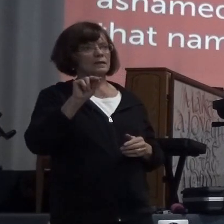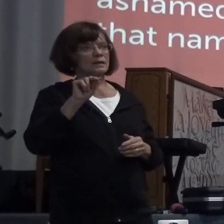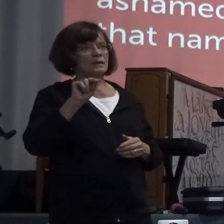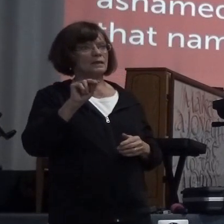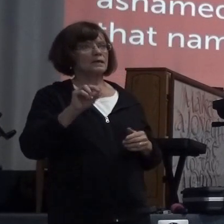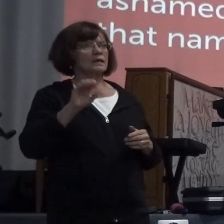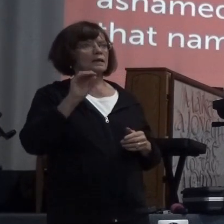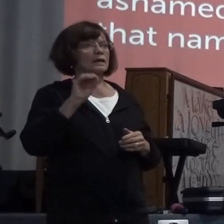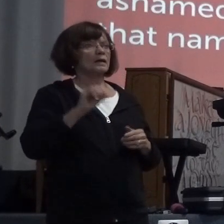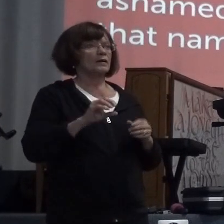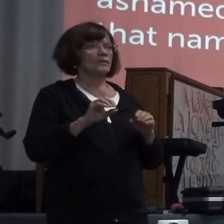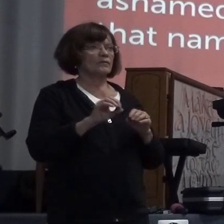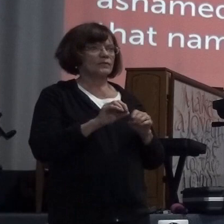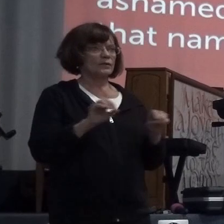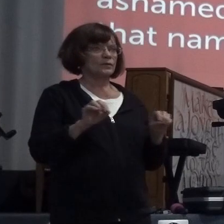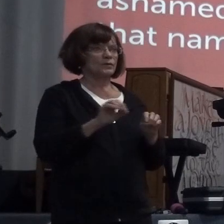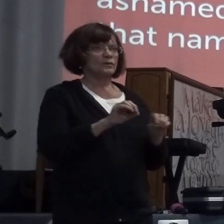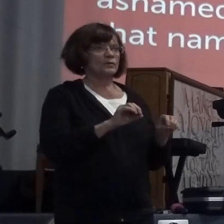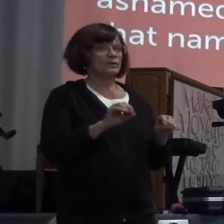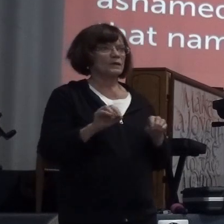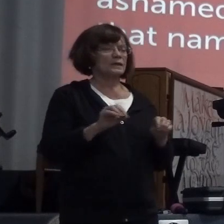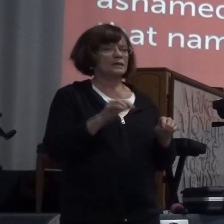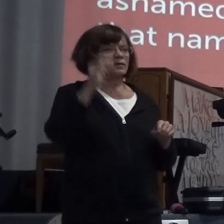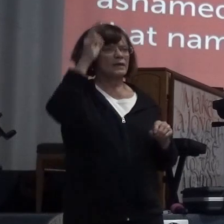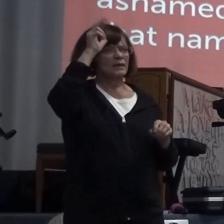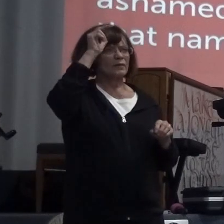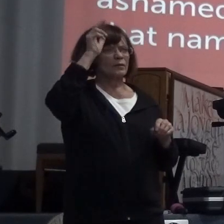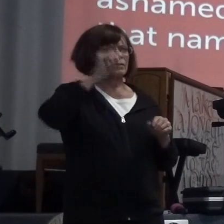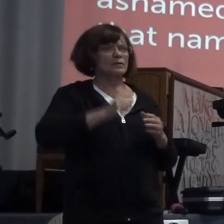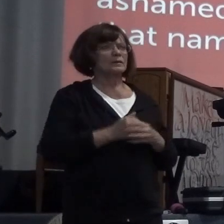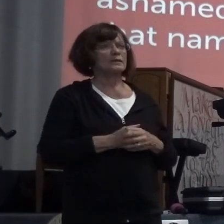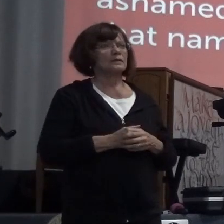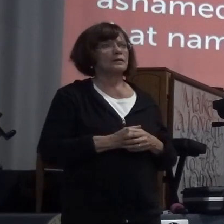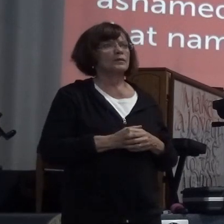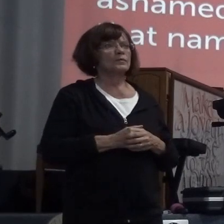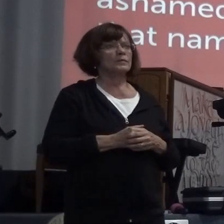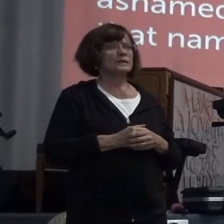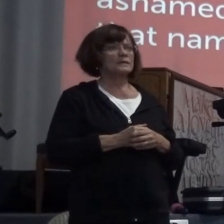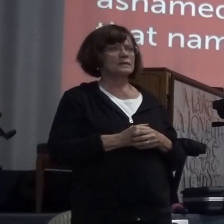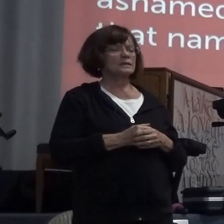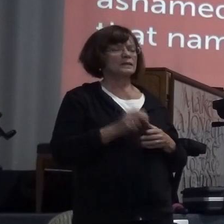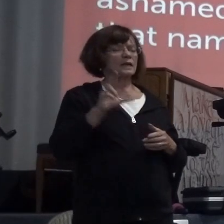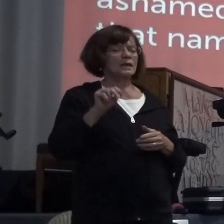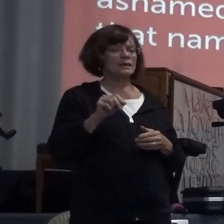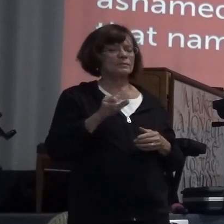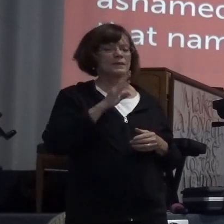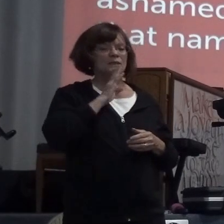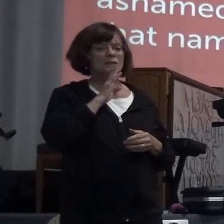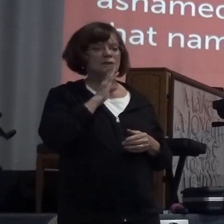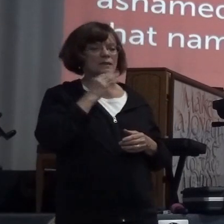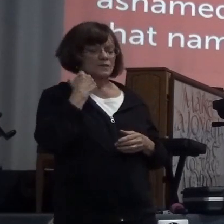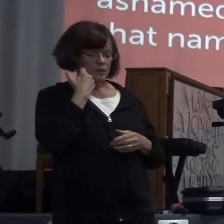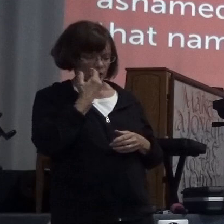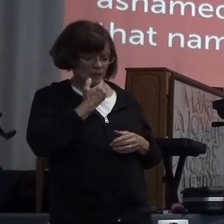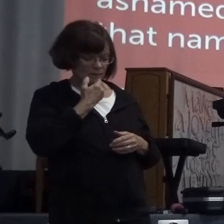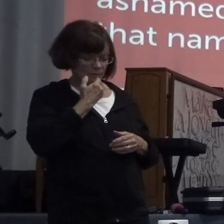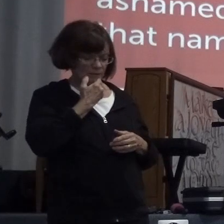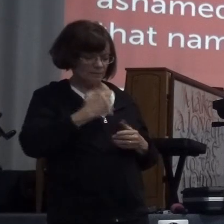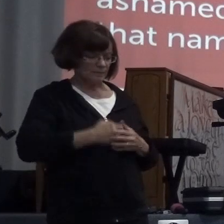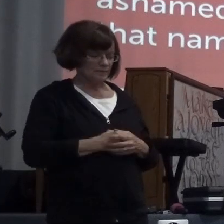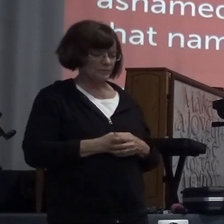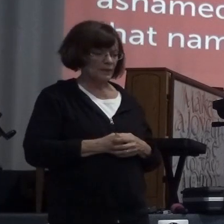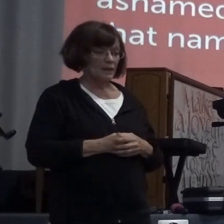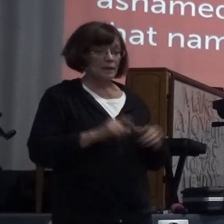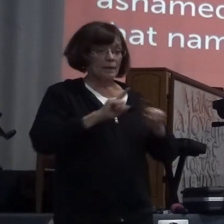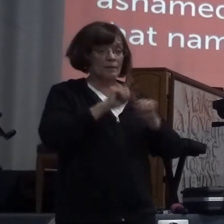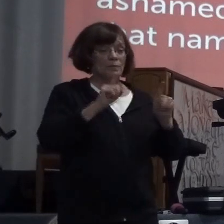or an evildoer or a meddler. Yet if anyone suffers as a Christian, let him not be ashamed, but let him glory or glorify